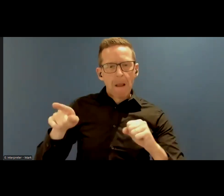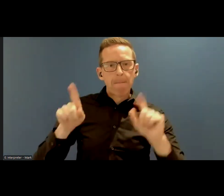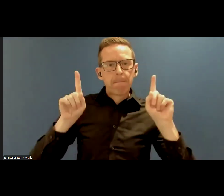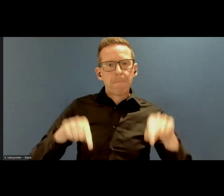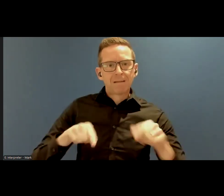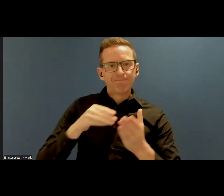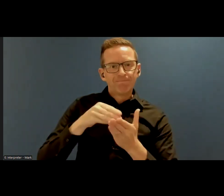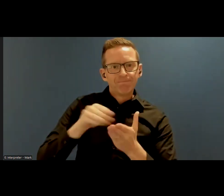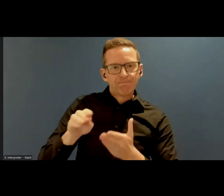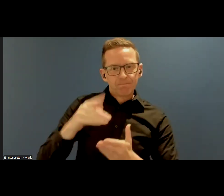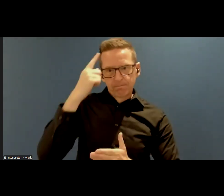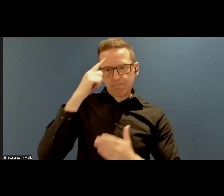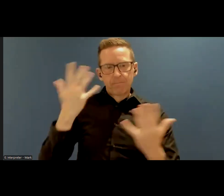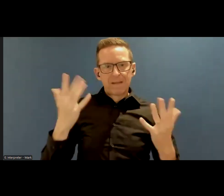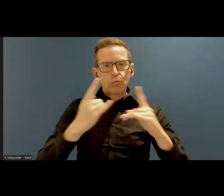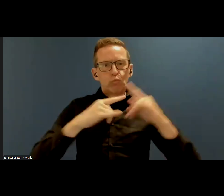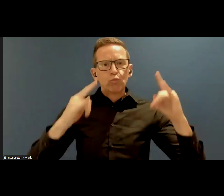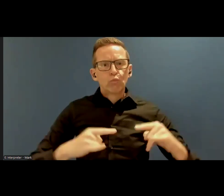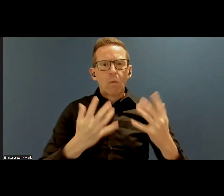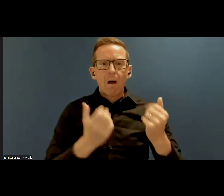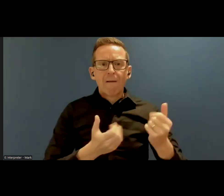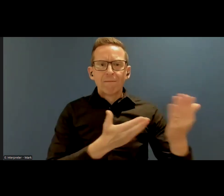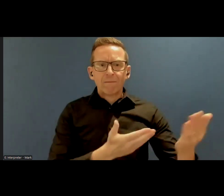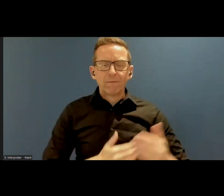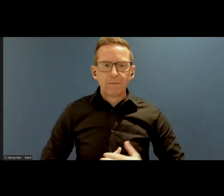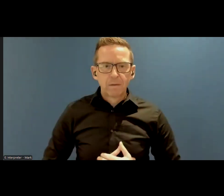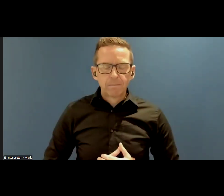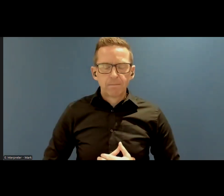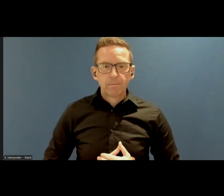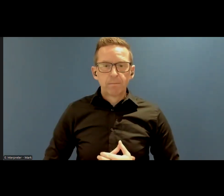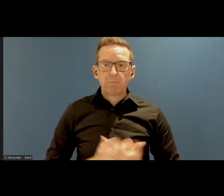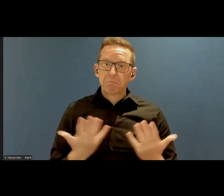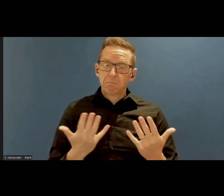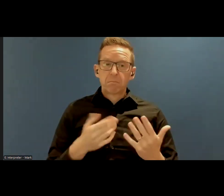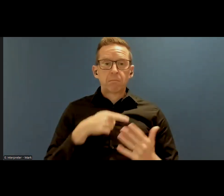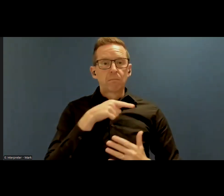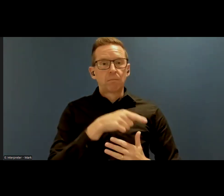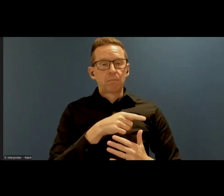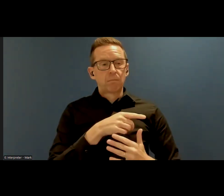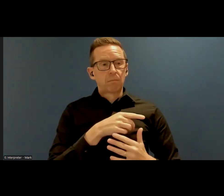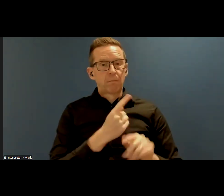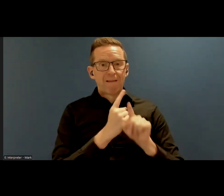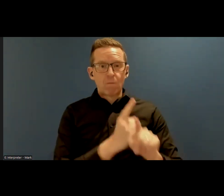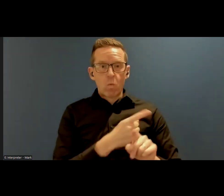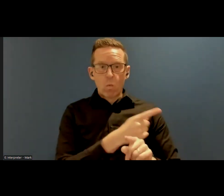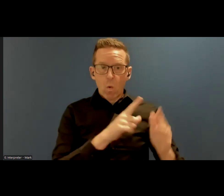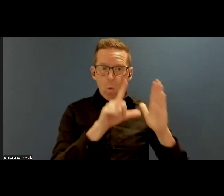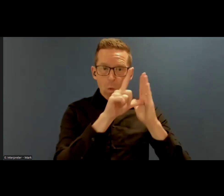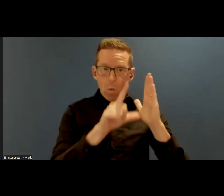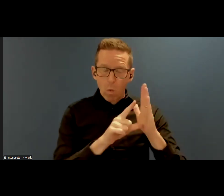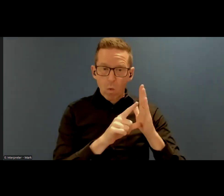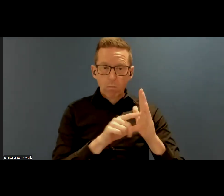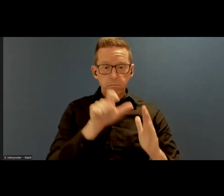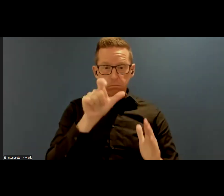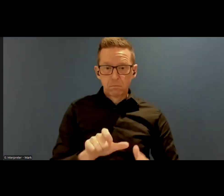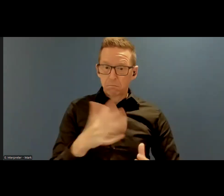being in the institutions. Others, it's through the law. They face indefinite incarceration